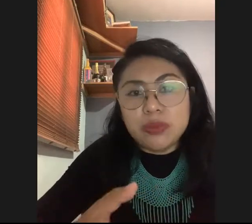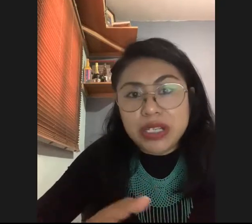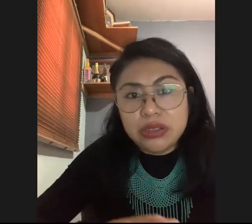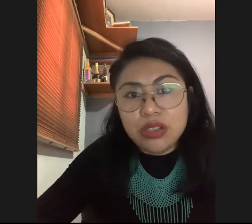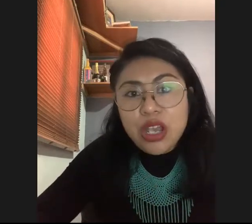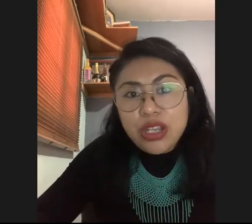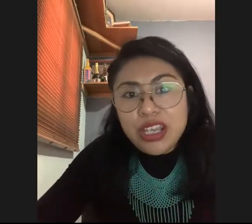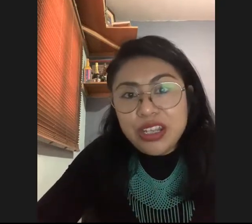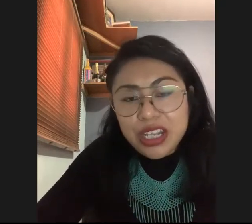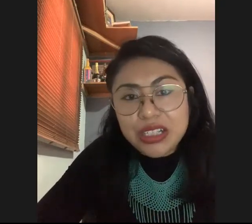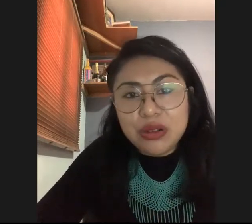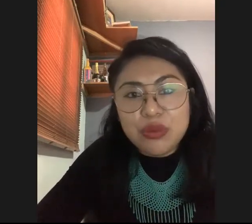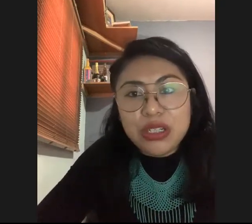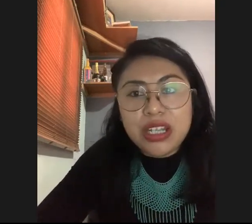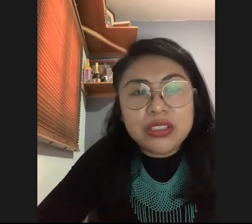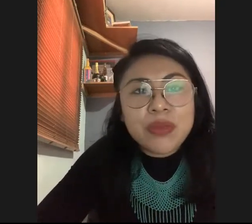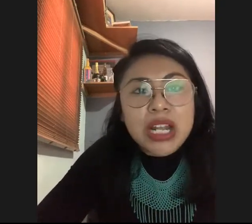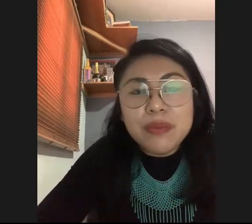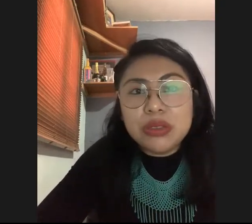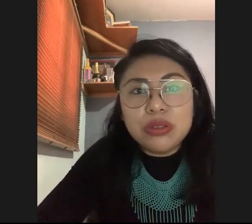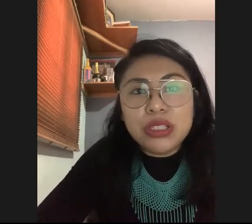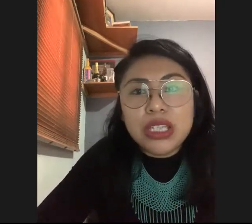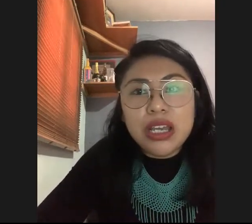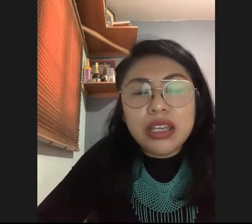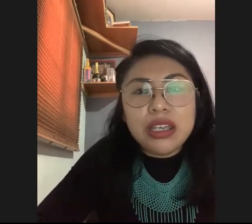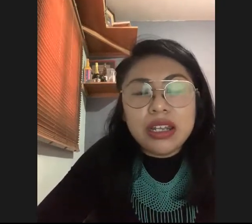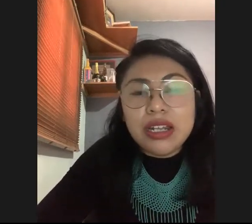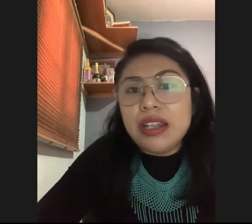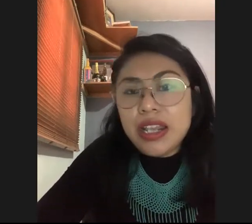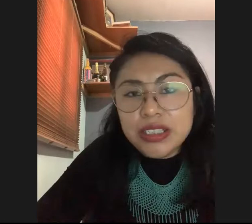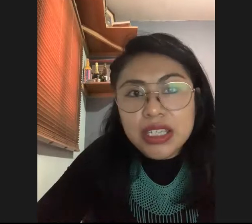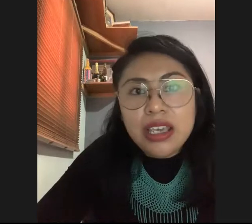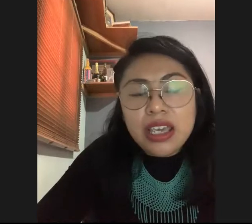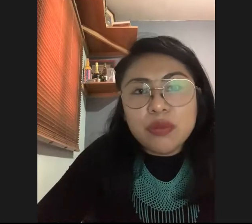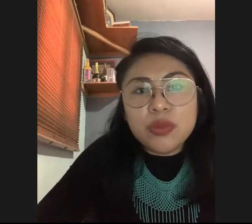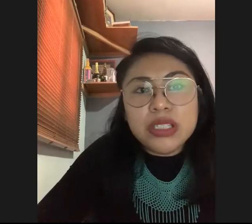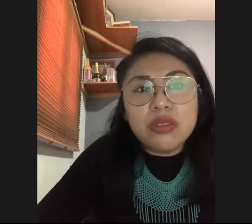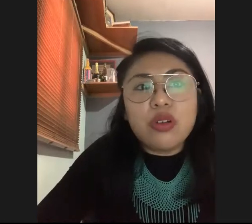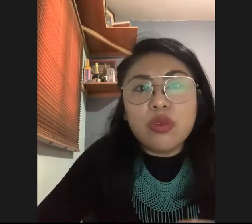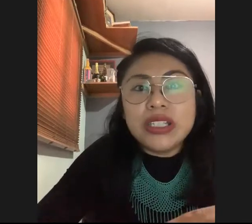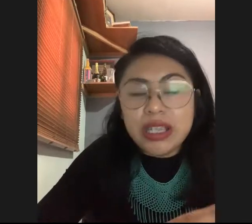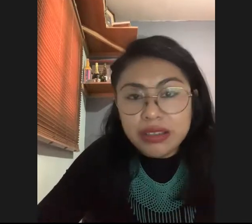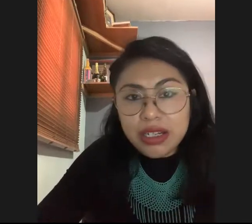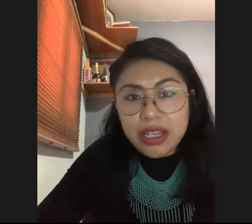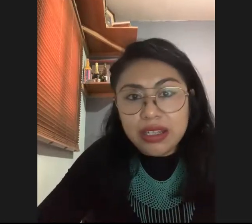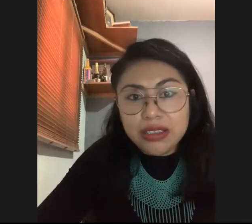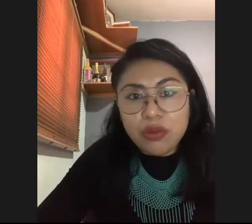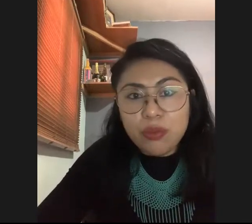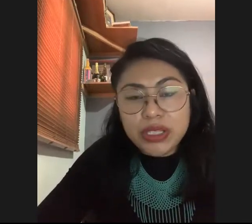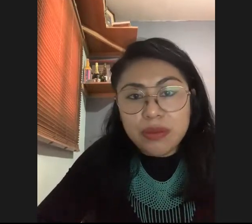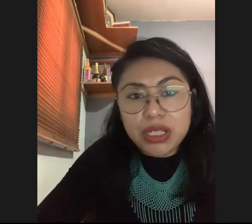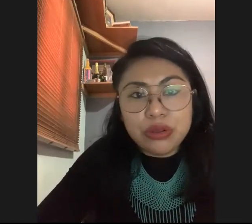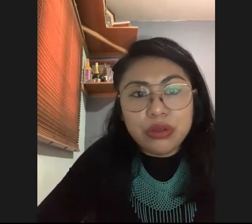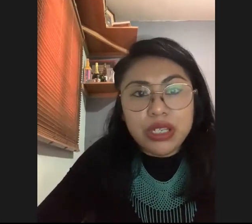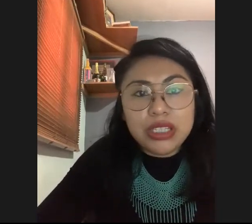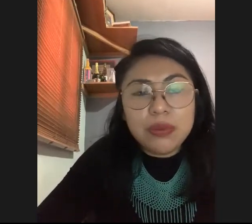will certainly help us and will reach all the communities. That methodology in and of itself, we have